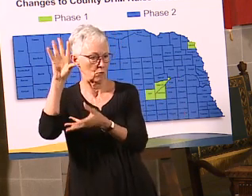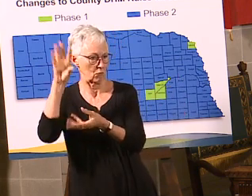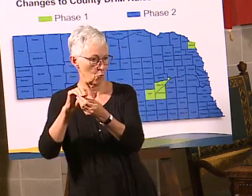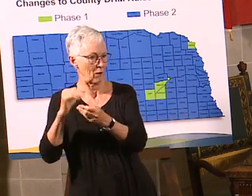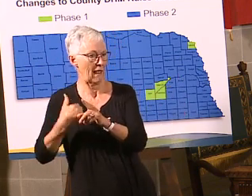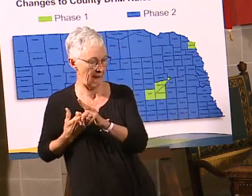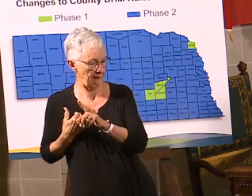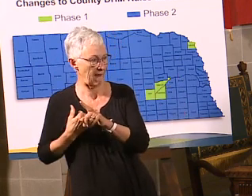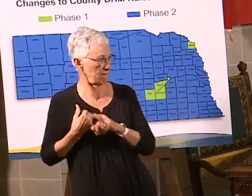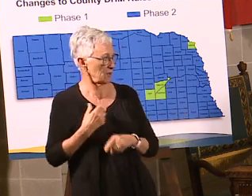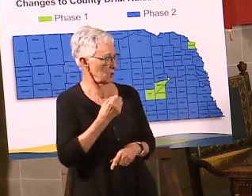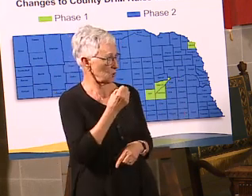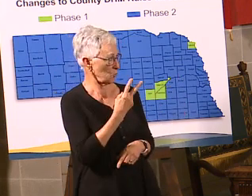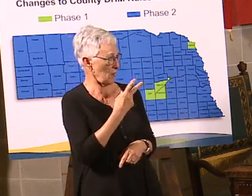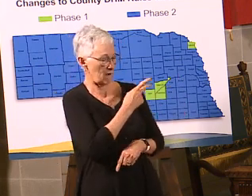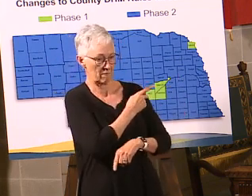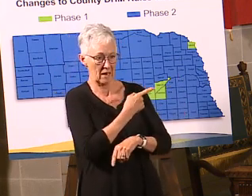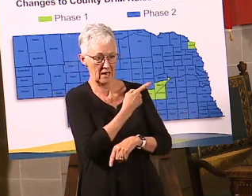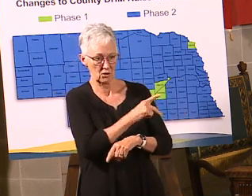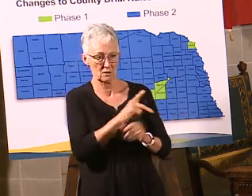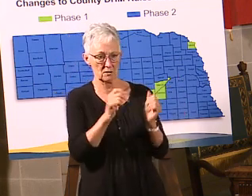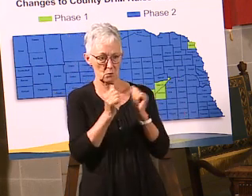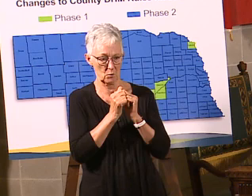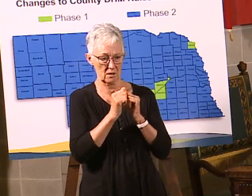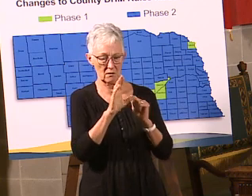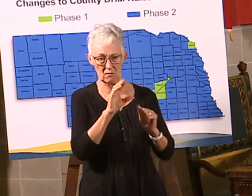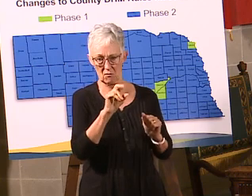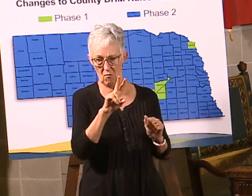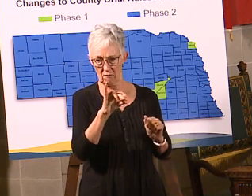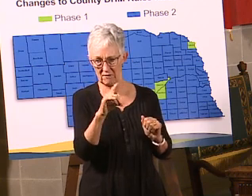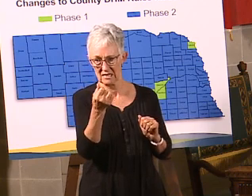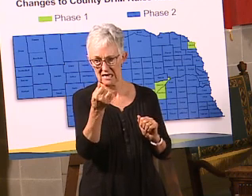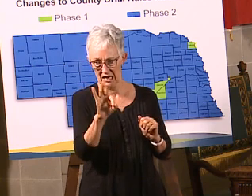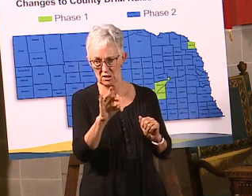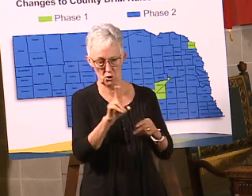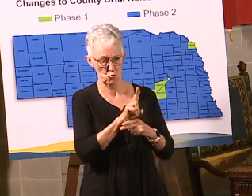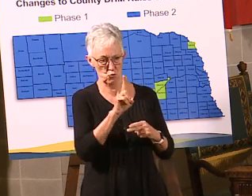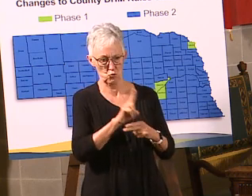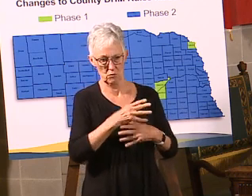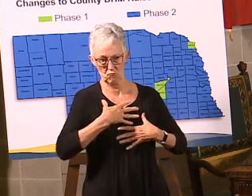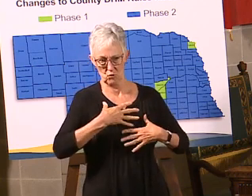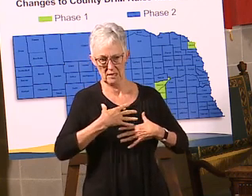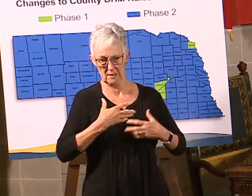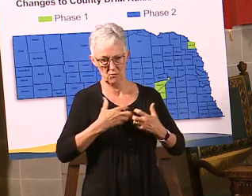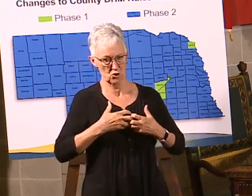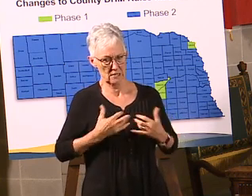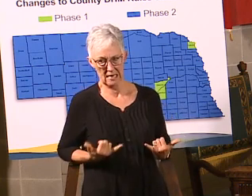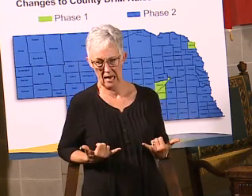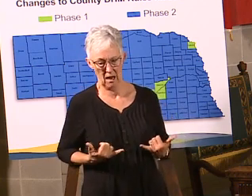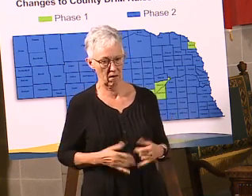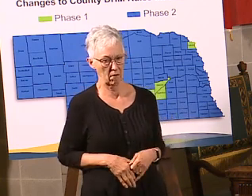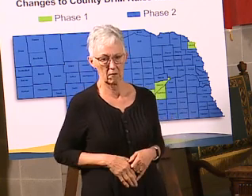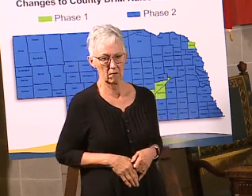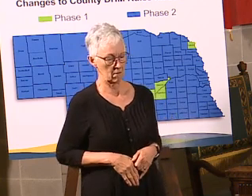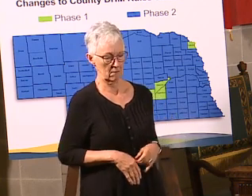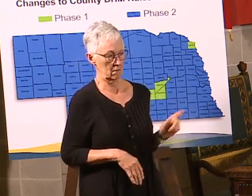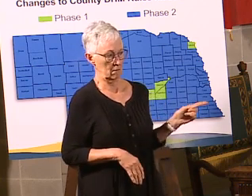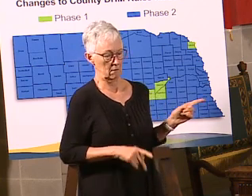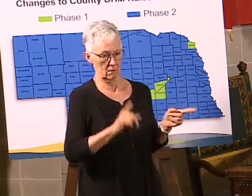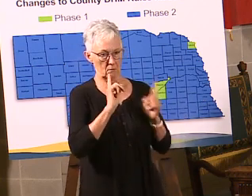patients with COVID-positive diagnosis on ventilators in Lincoln-Lancaster. And again, in talking with the CMOs in